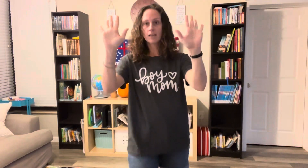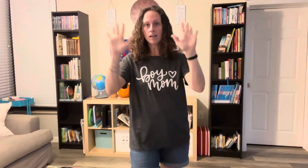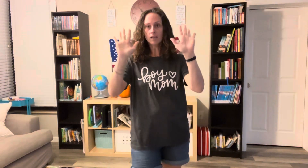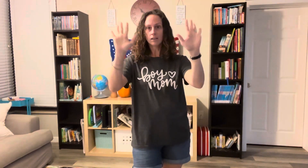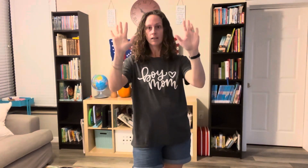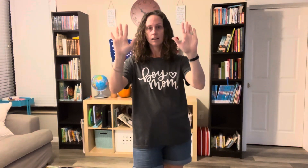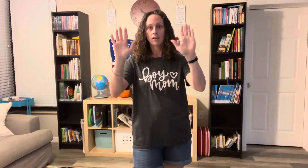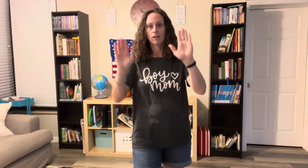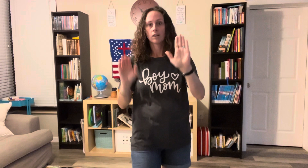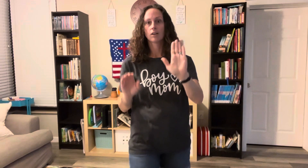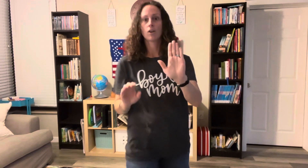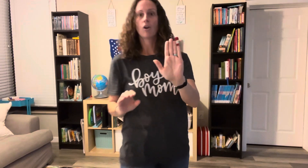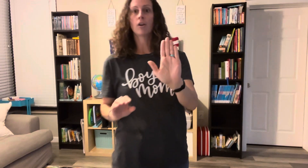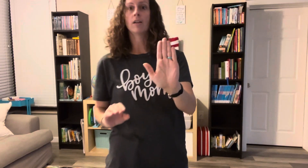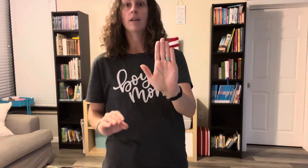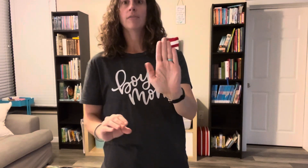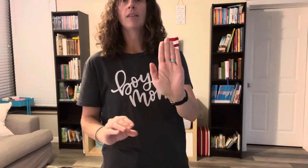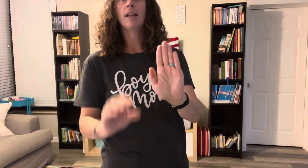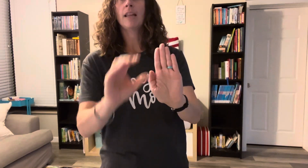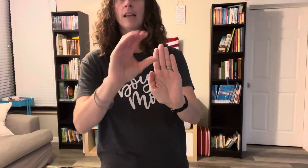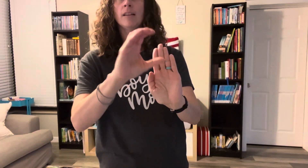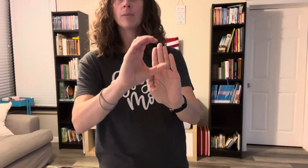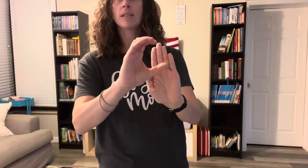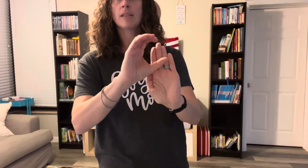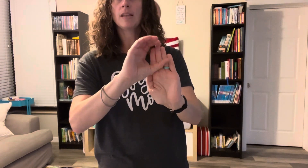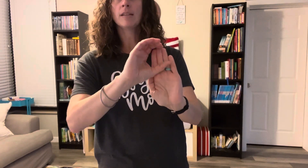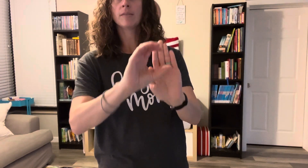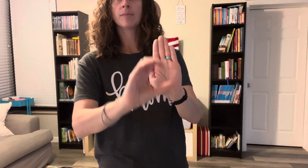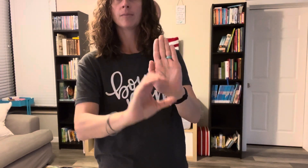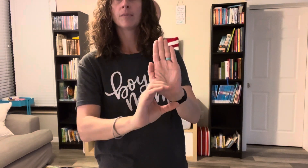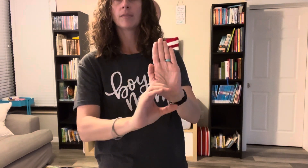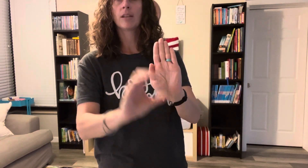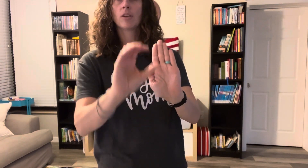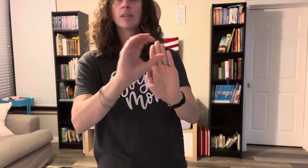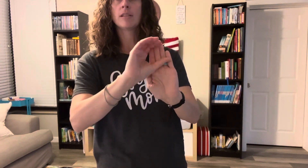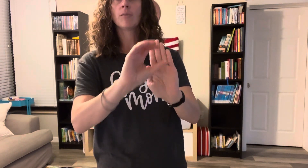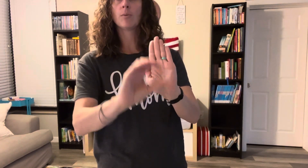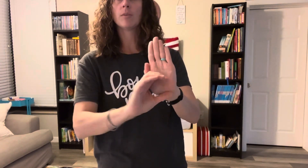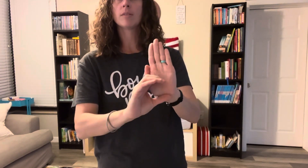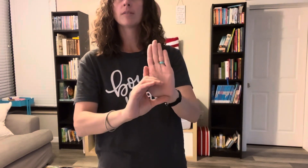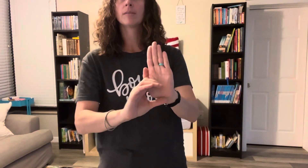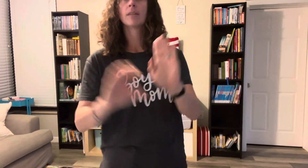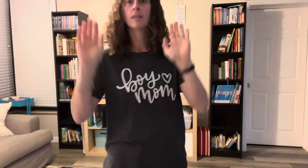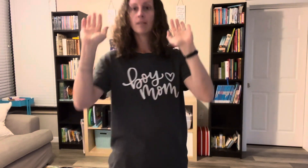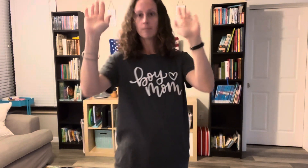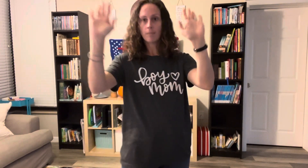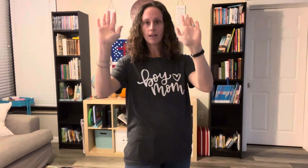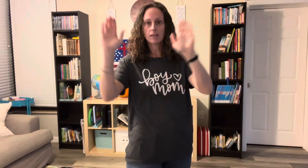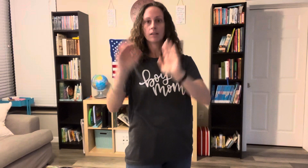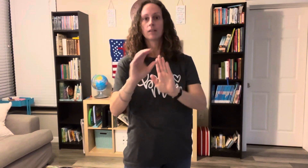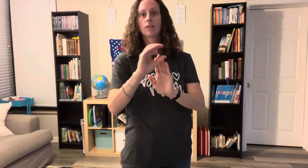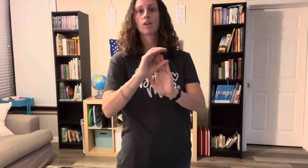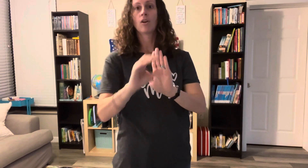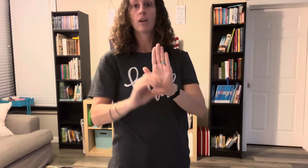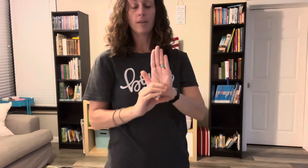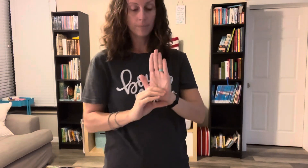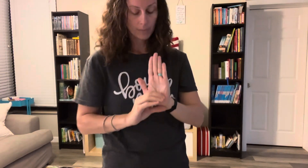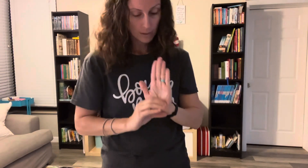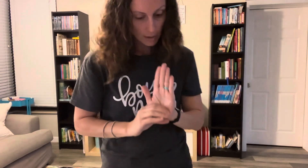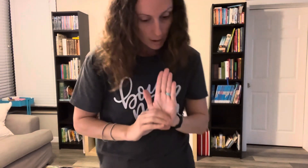Magna Carta, flat hand with a C, like you're listing rules. Magna Carta.